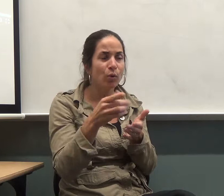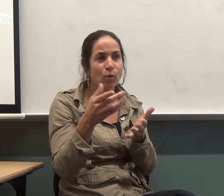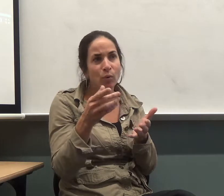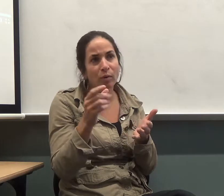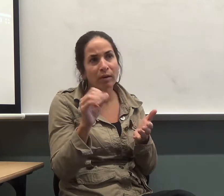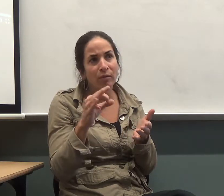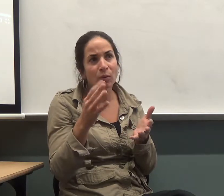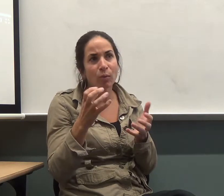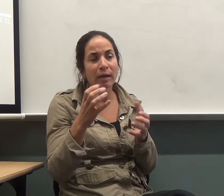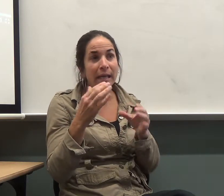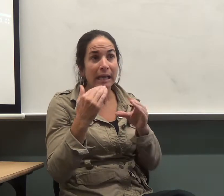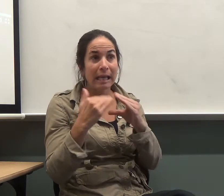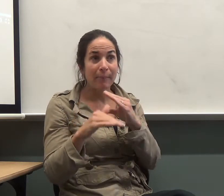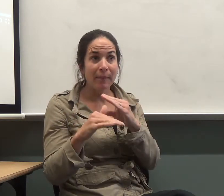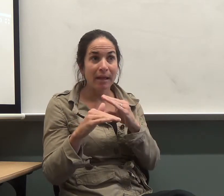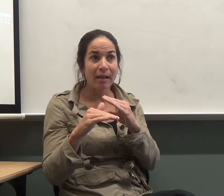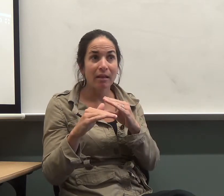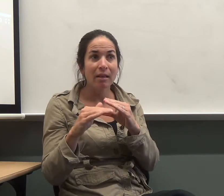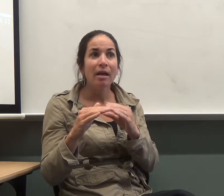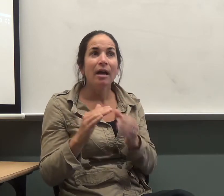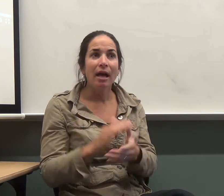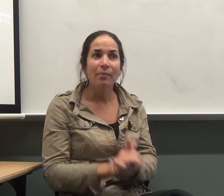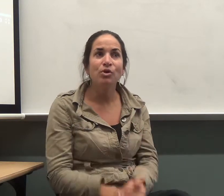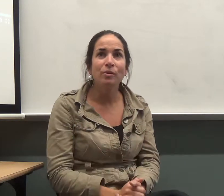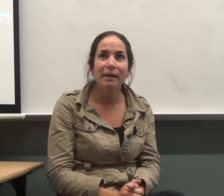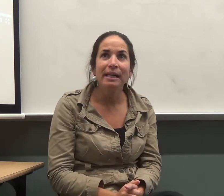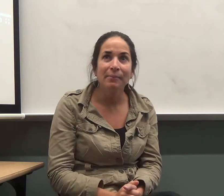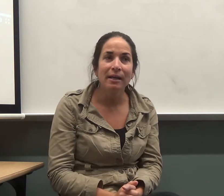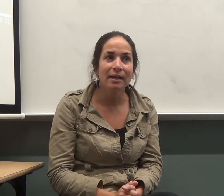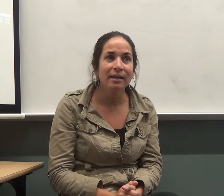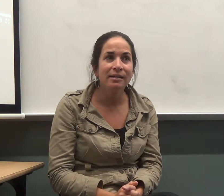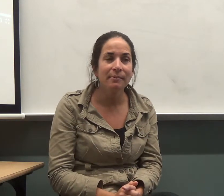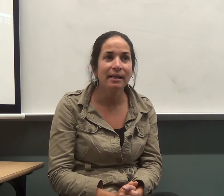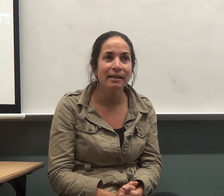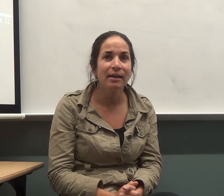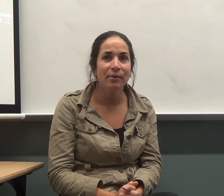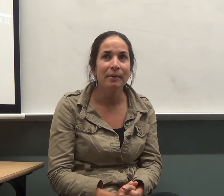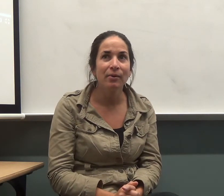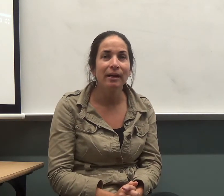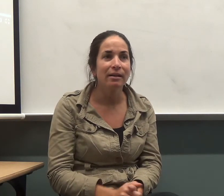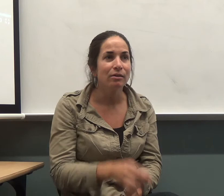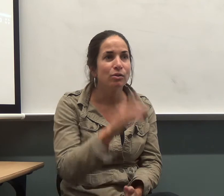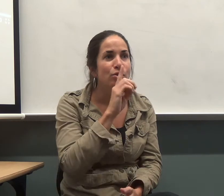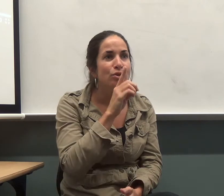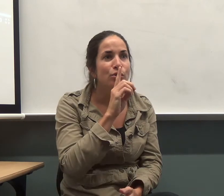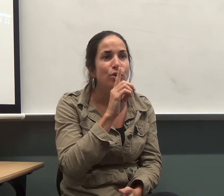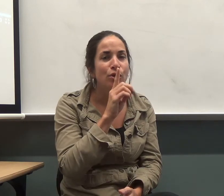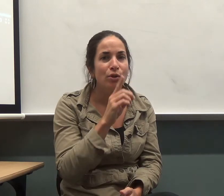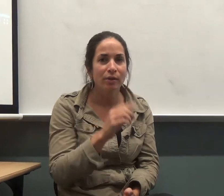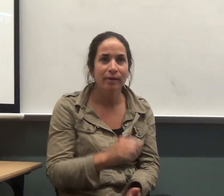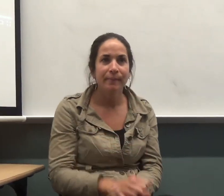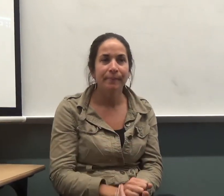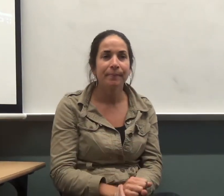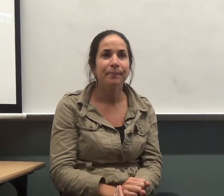Can you- an email, so, yeah, I can do both. Would you mind emailing it to me? Yes, That would be yeah, why great. not? Thank you, Saul. So do I need to?